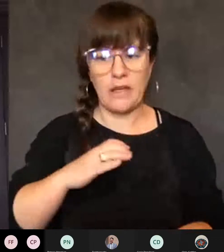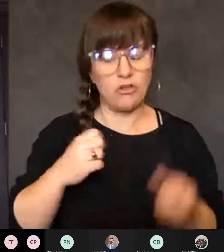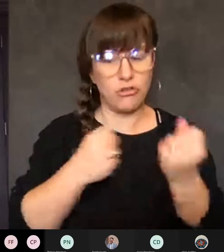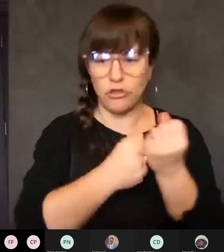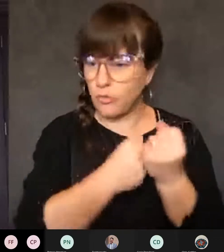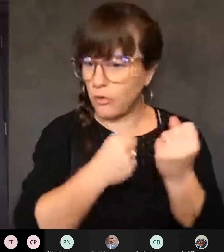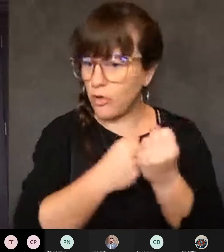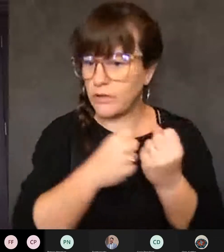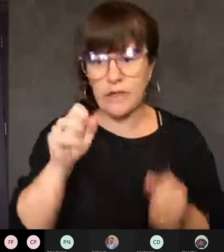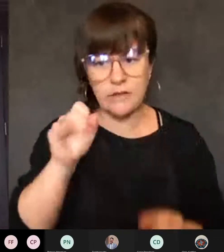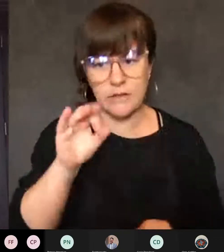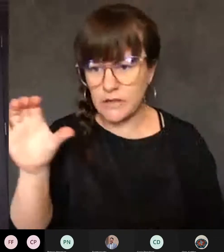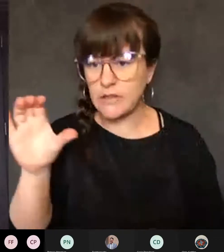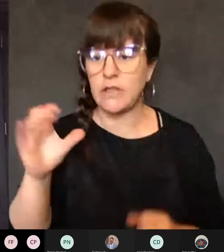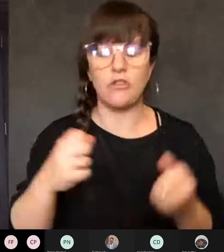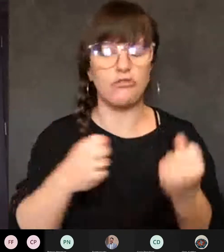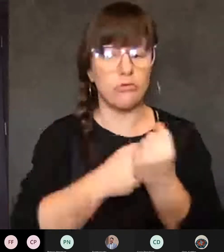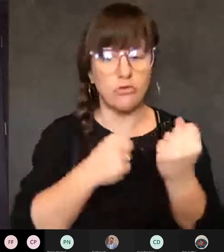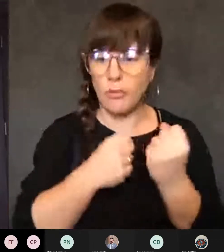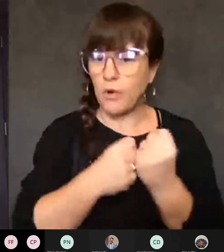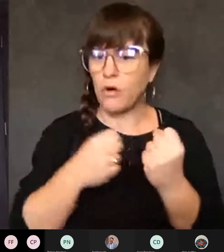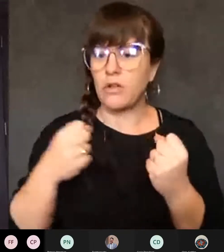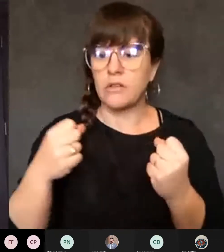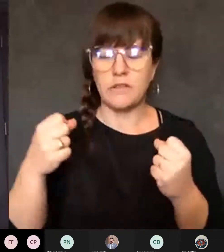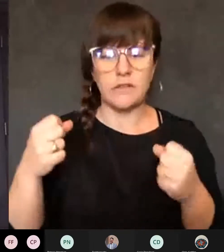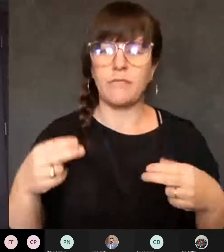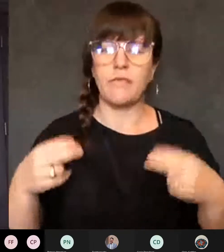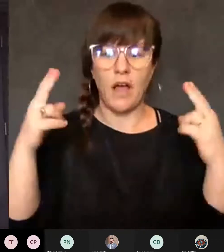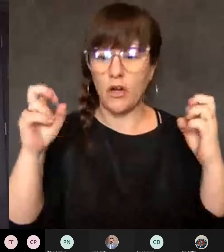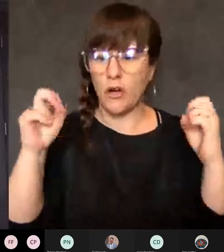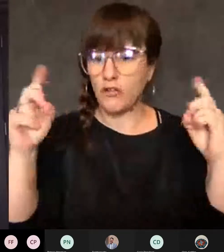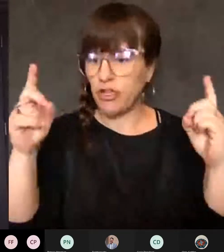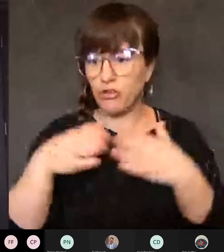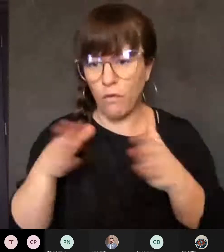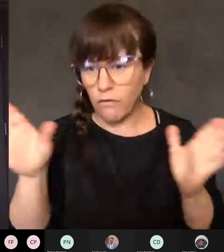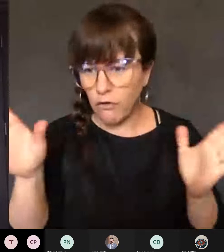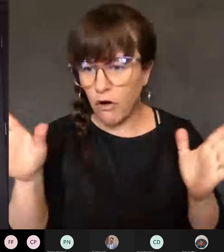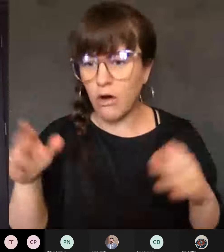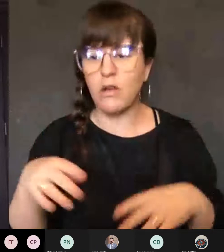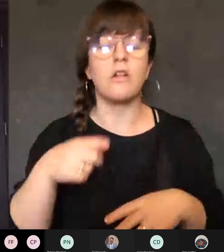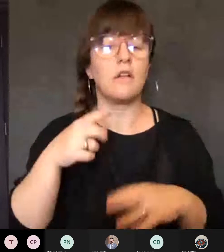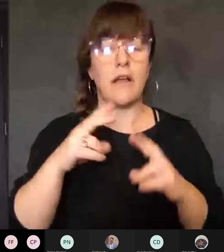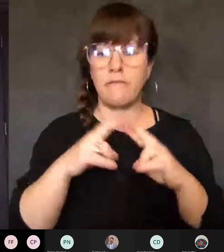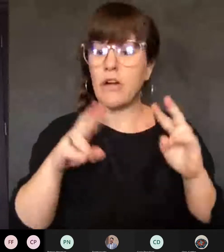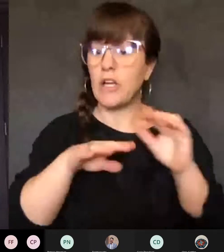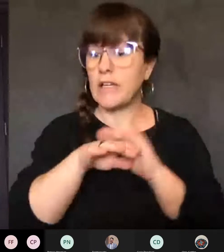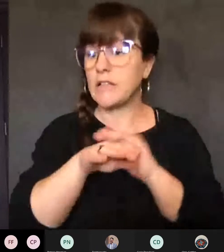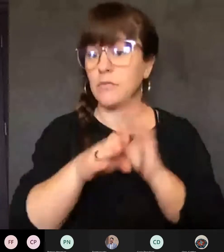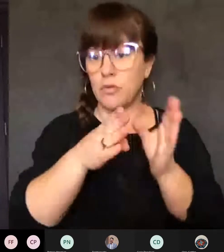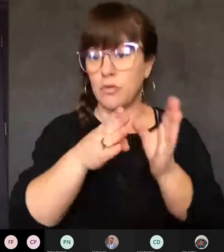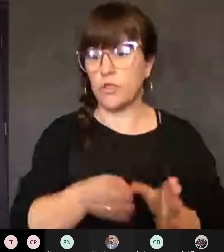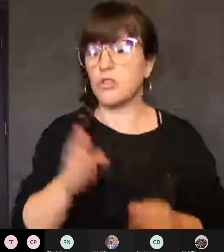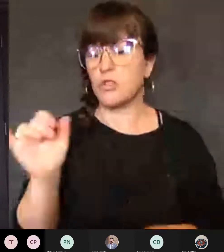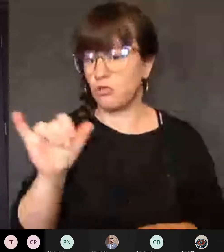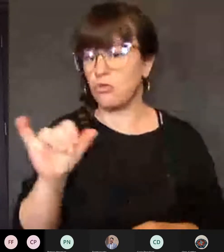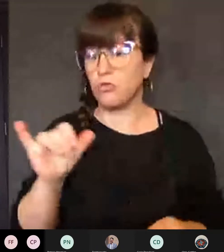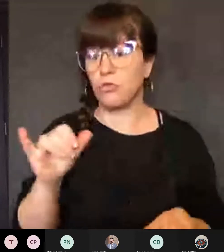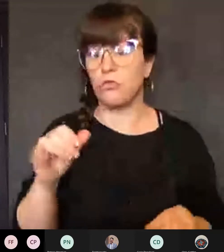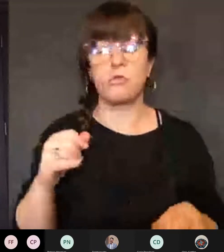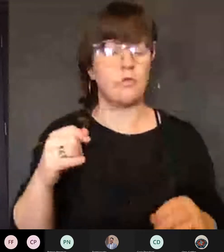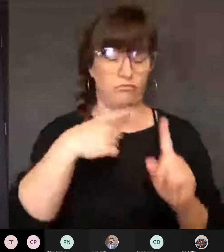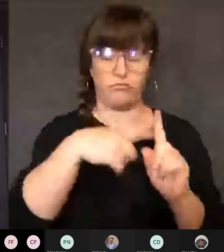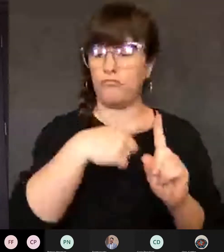and education overall, and also, in my experience, very accessible. So I see that as